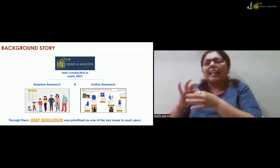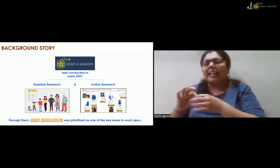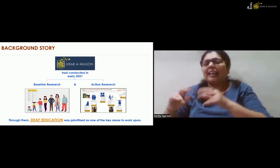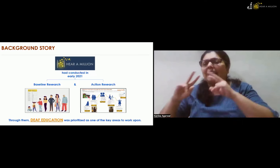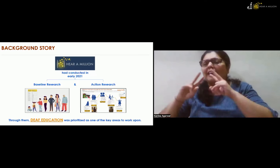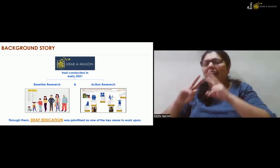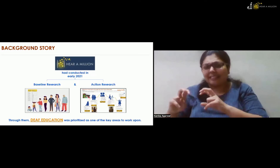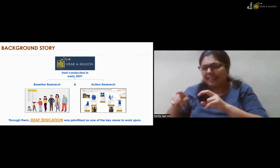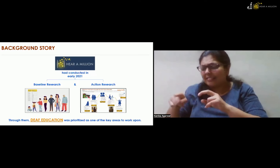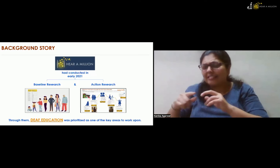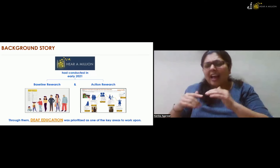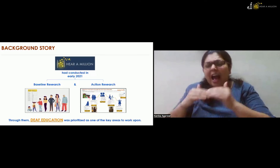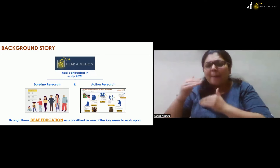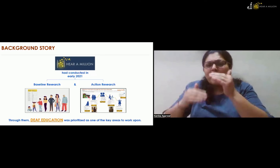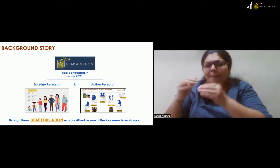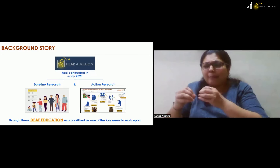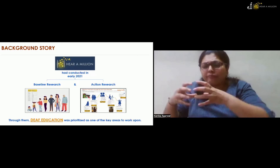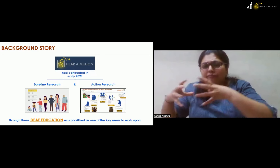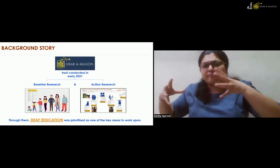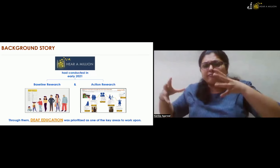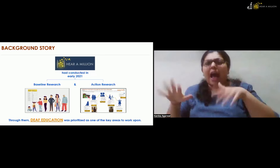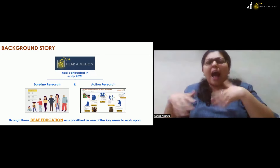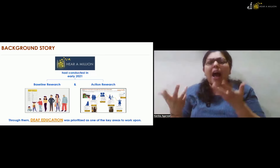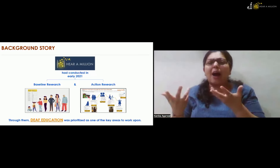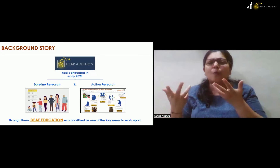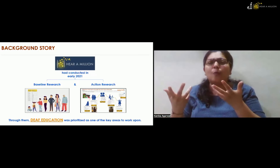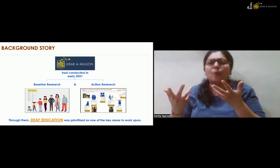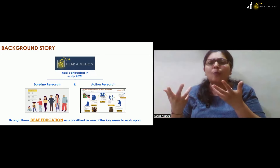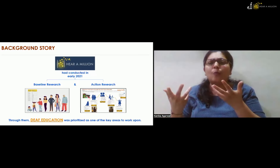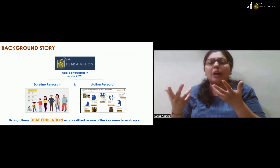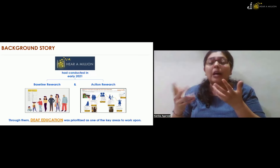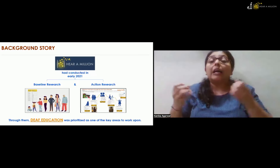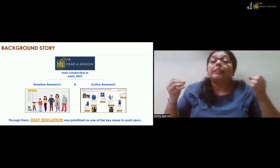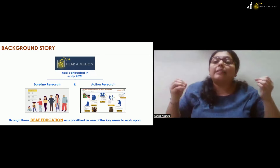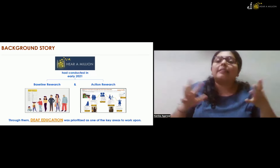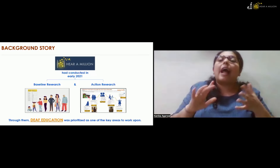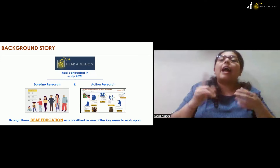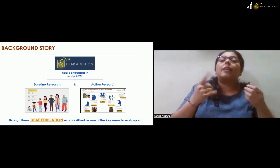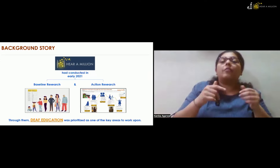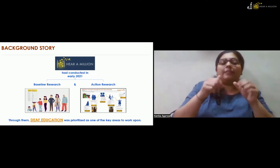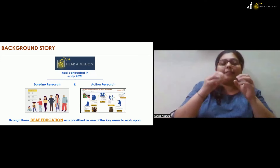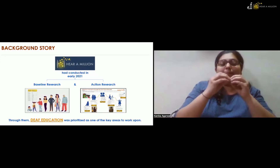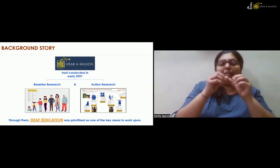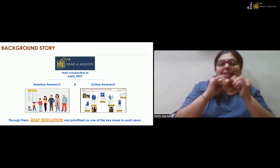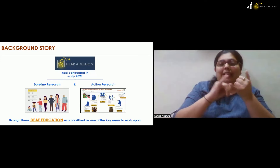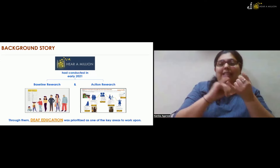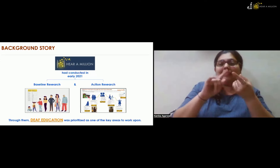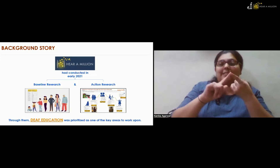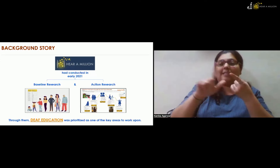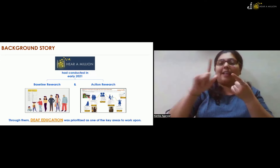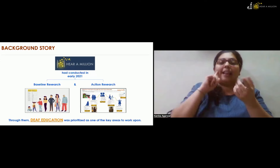researching about how employment, entrepreneurship also as an employment form, and second action research is on